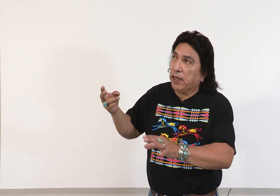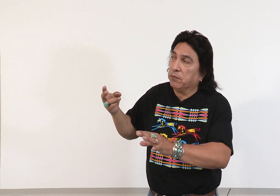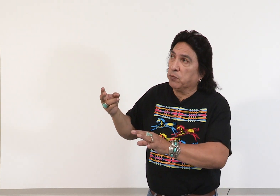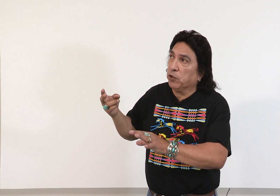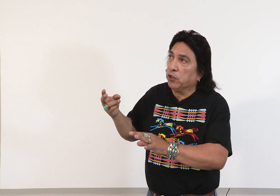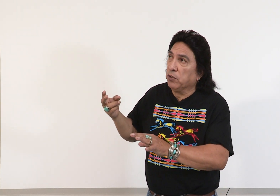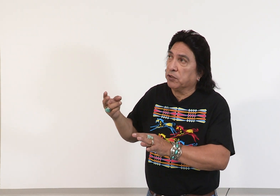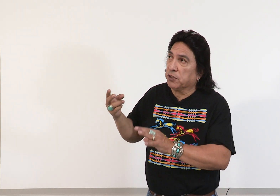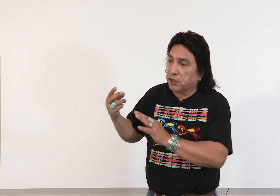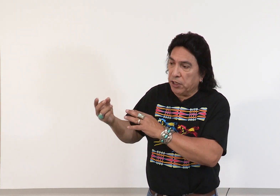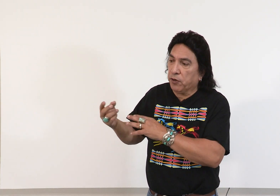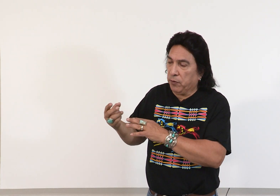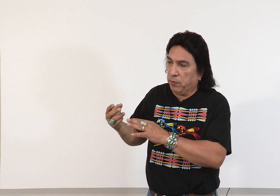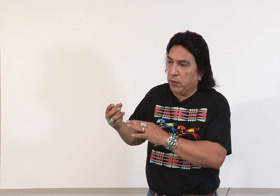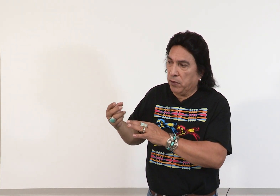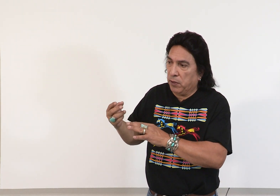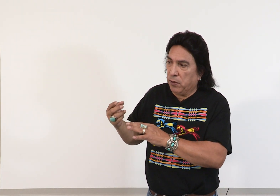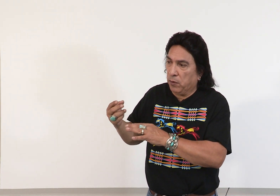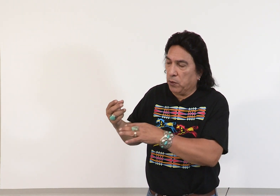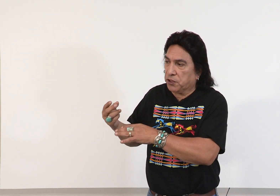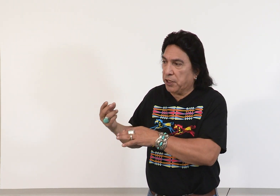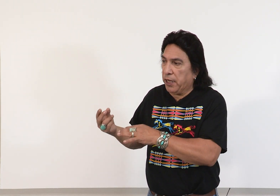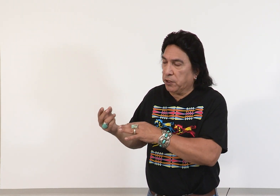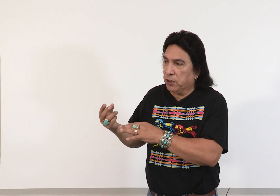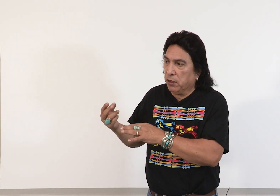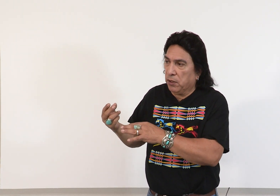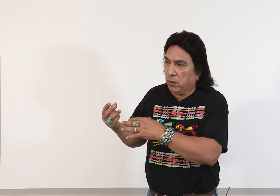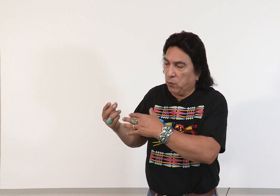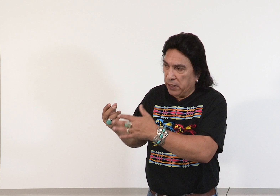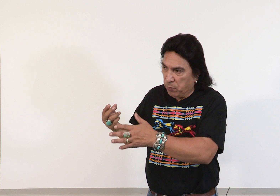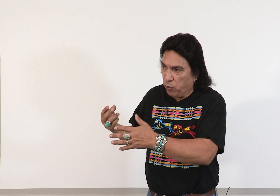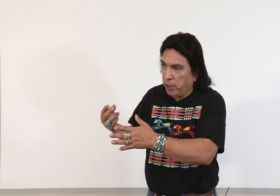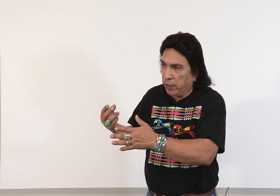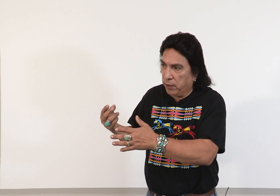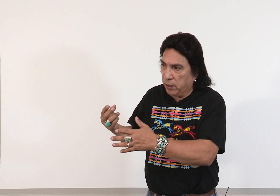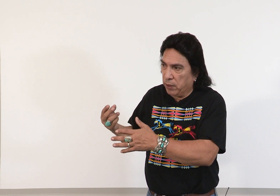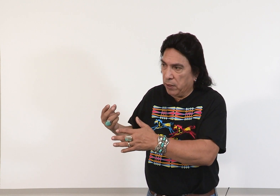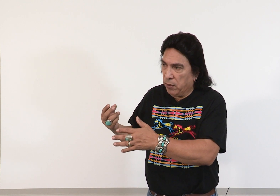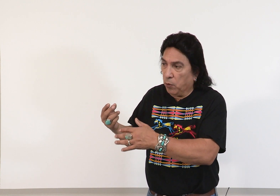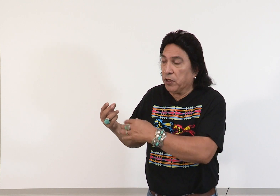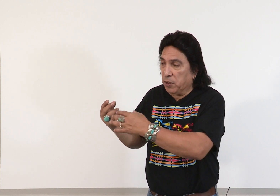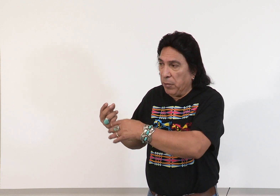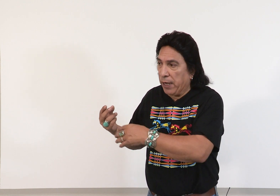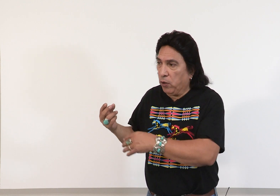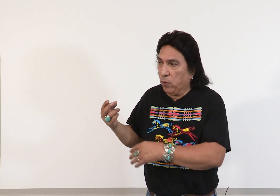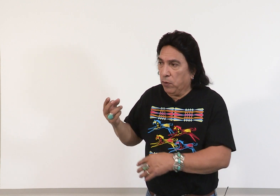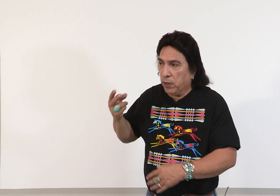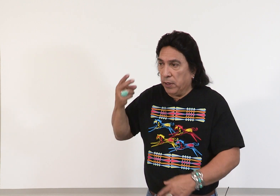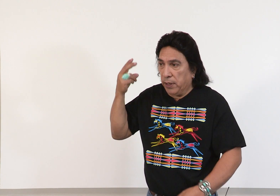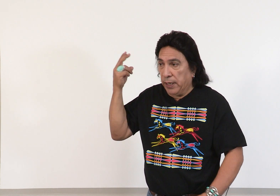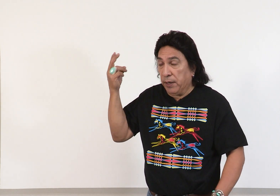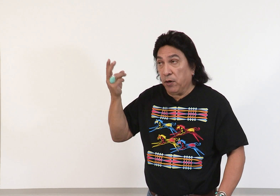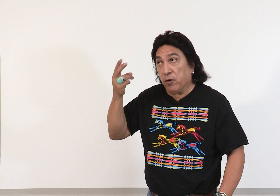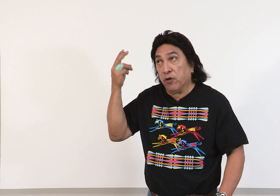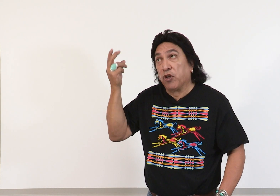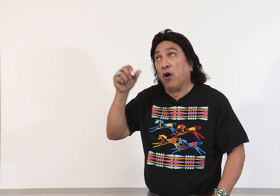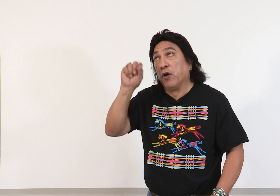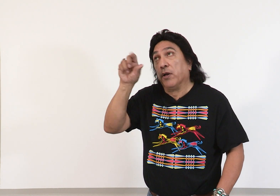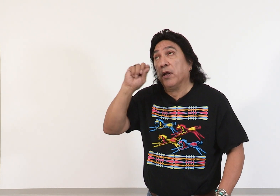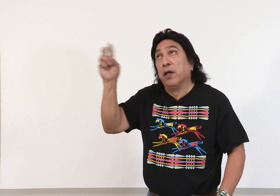natives will use the cedar or the sage when they pray, or the tobacco, and they're talking,